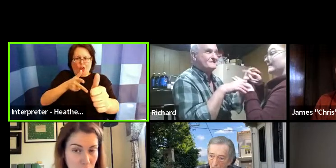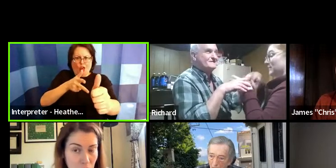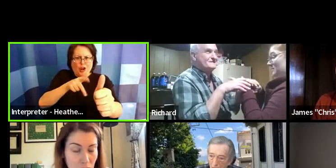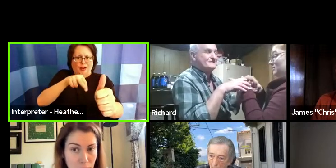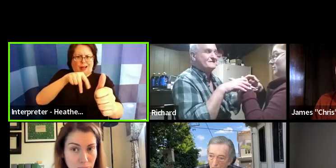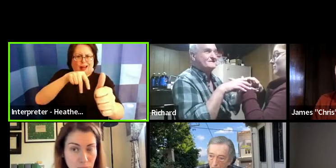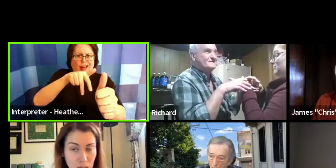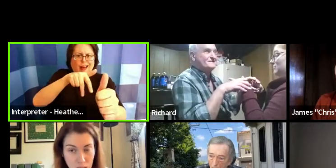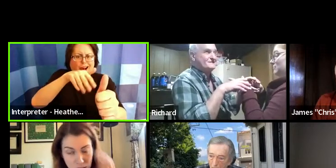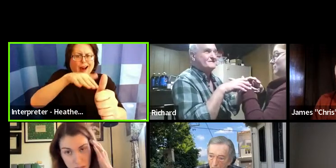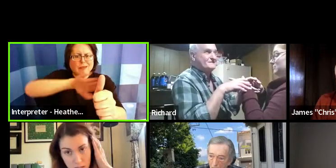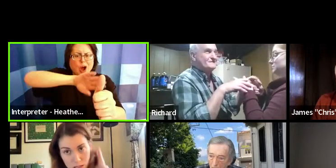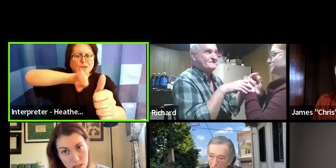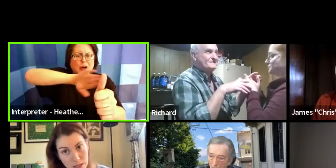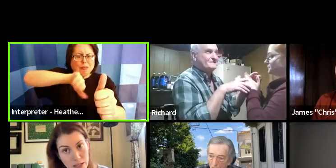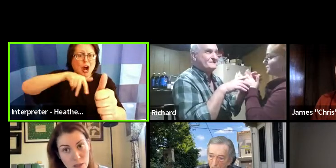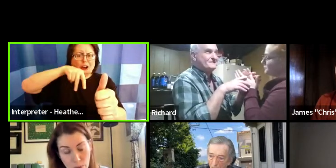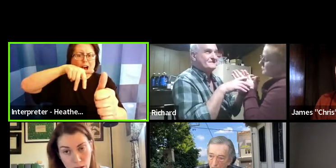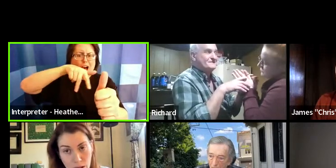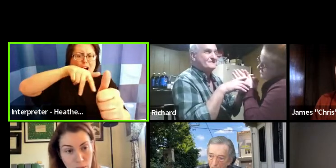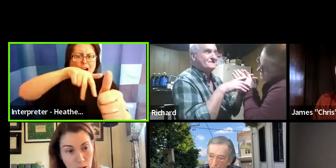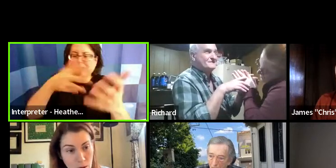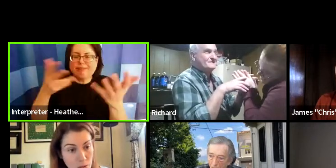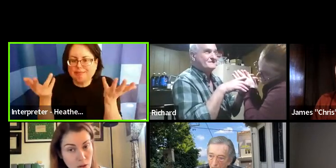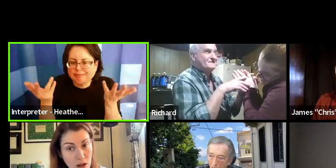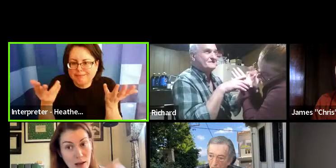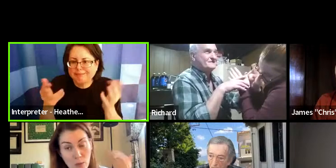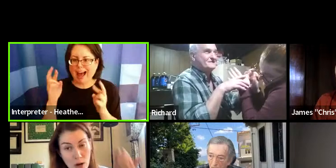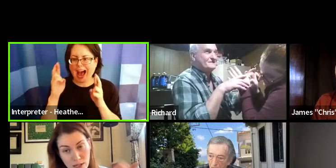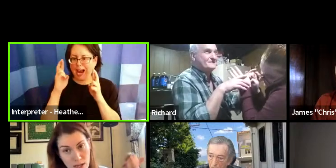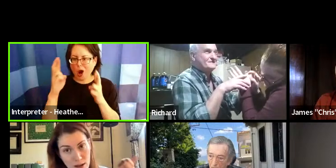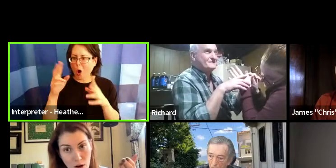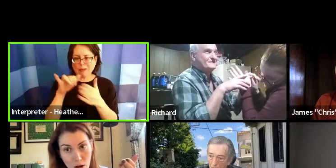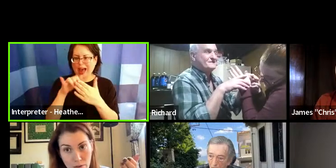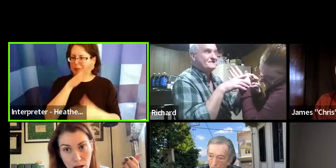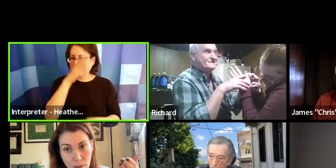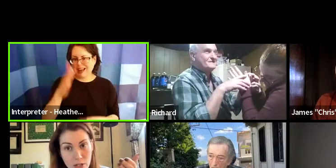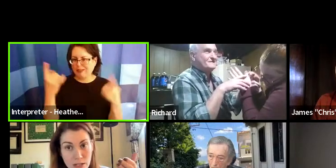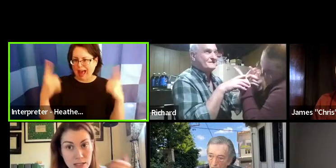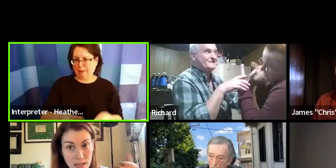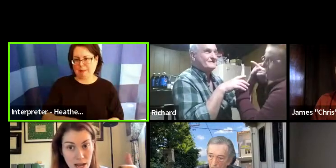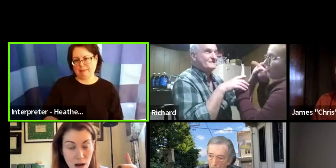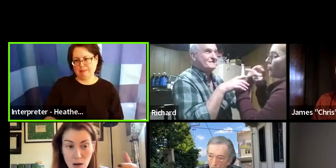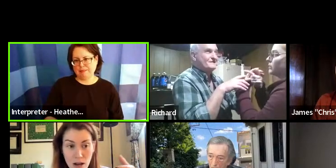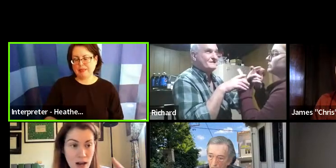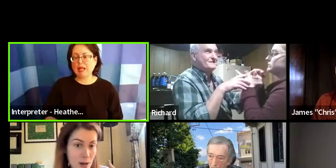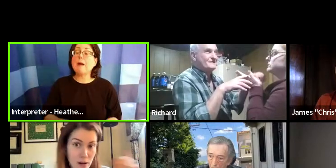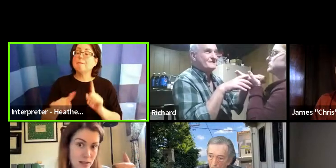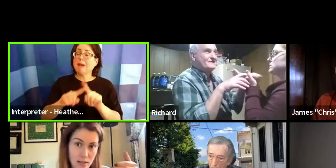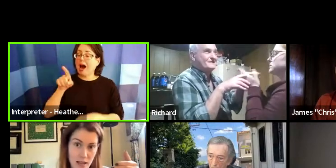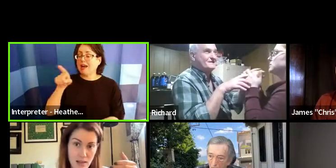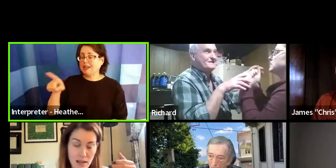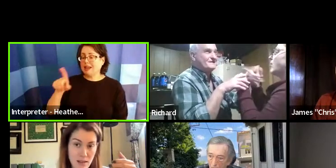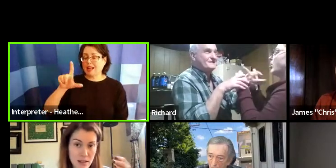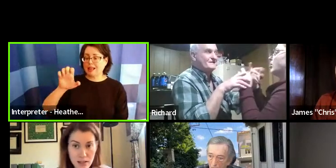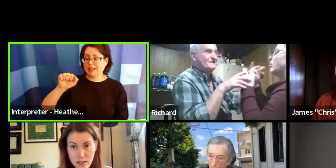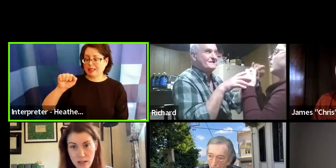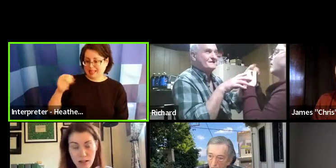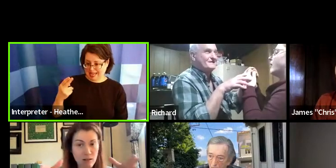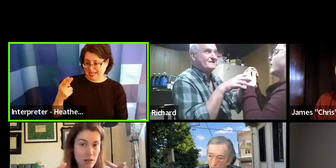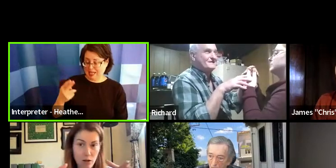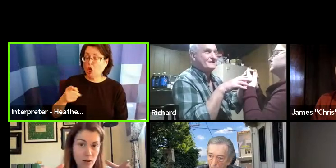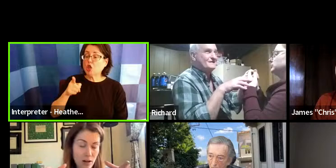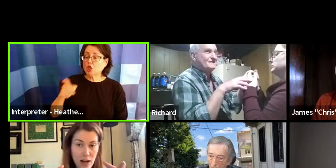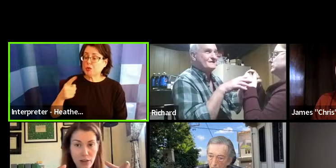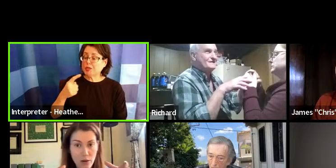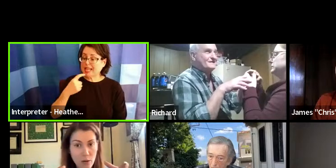place. To Leah's point about wanting to have all of the options now, I'm not saying that this is